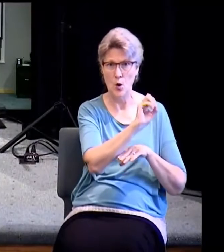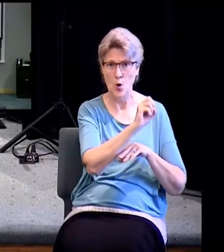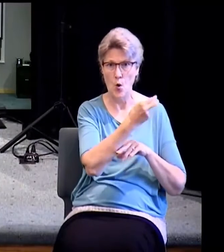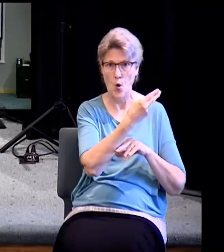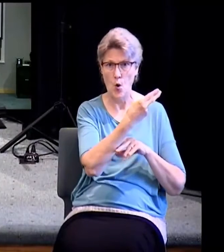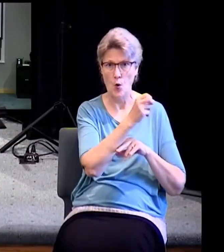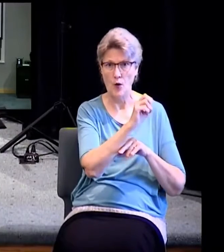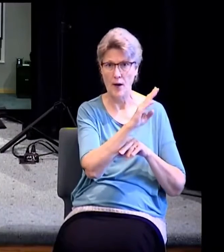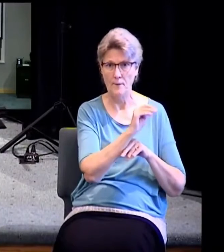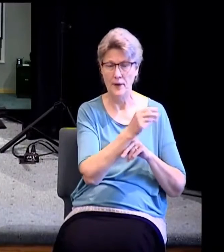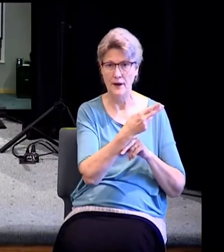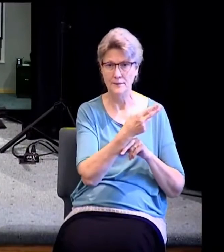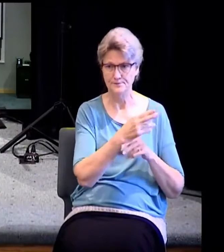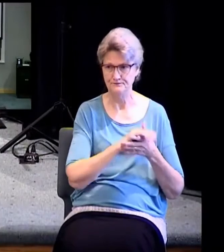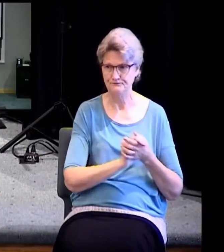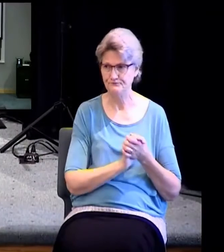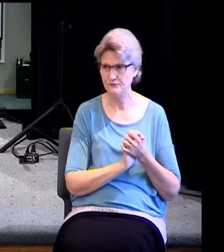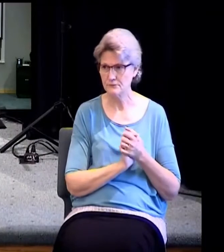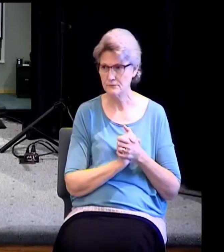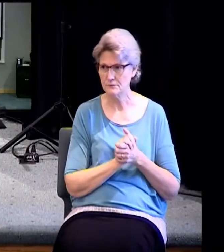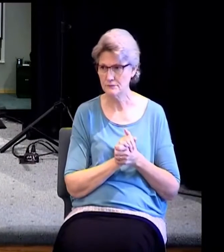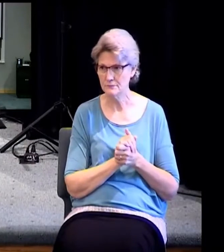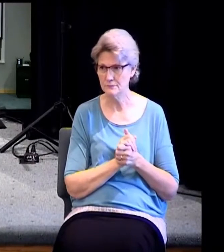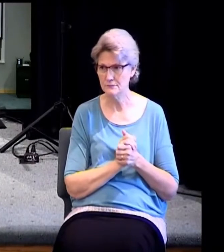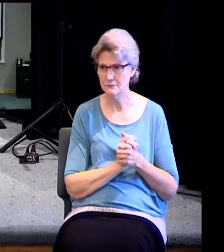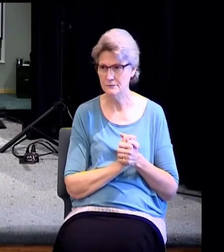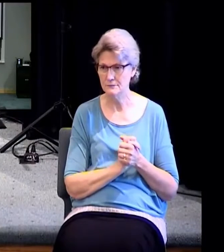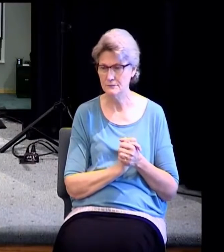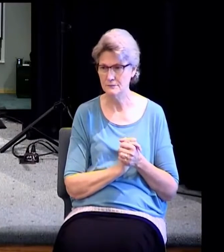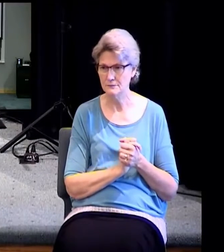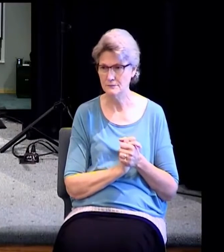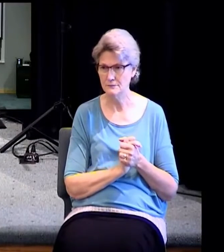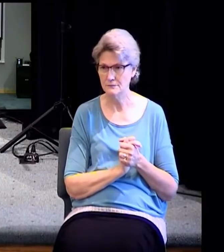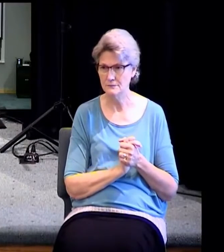do with a hand and with a nail.